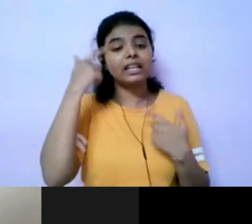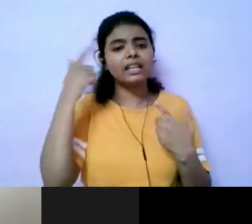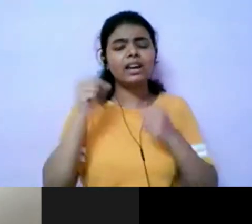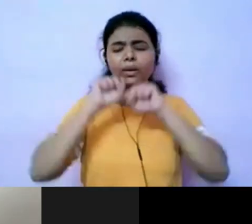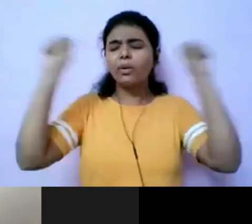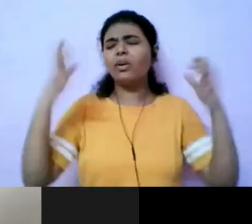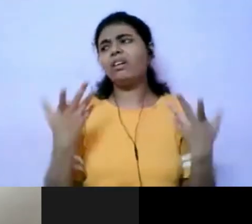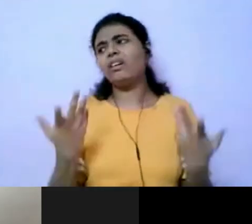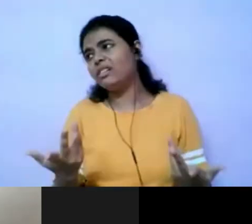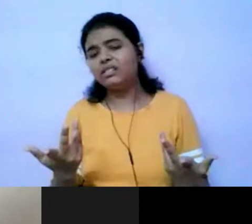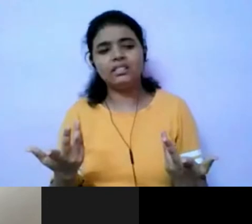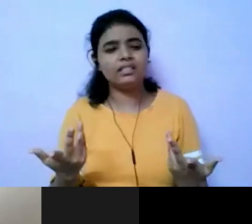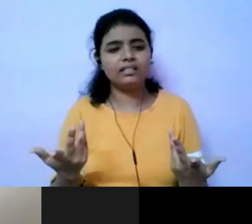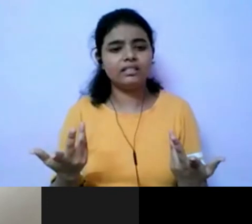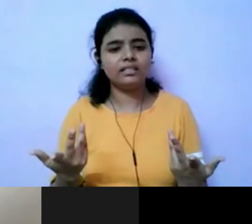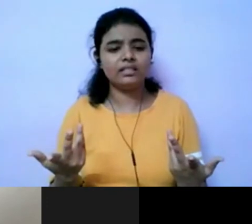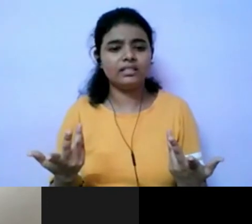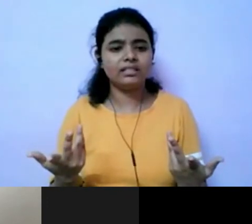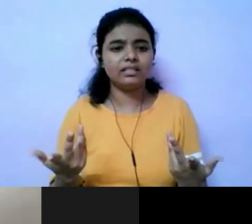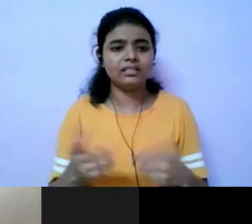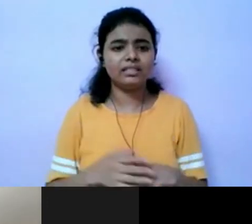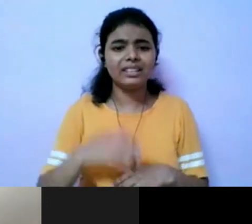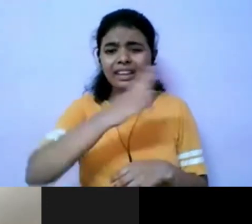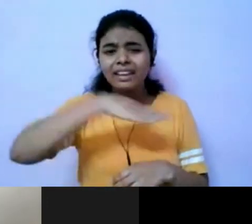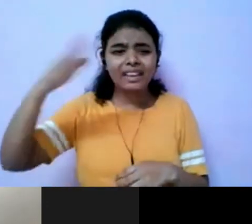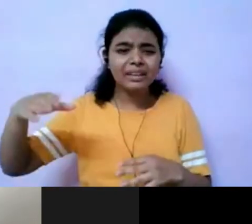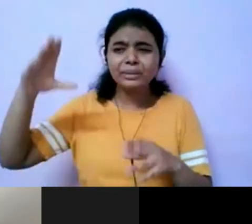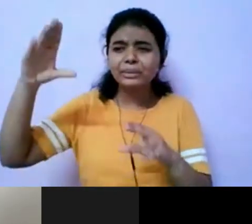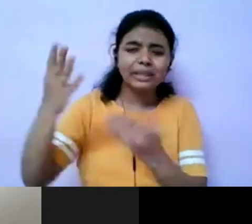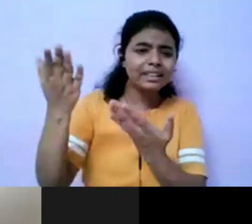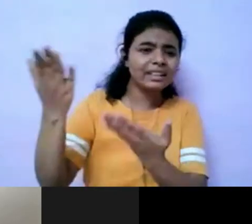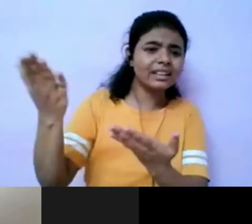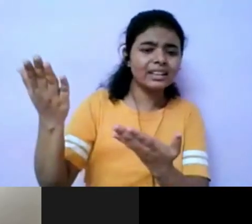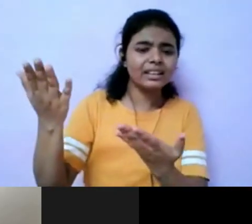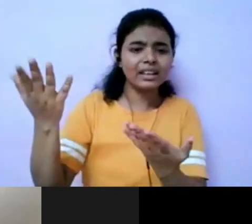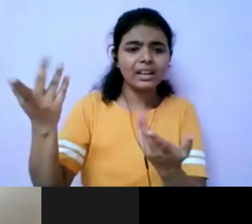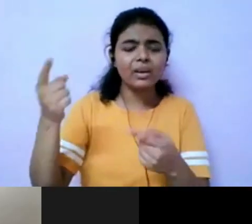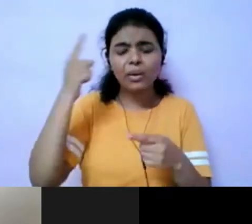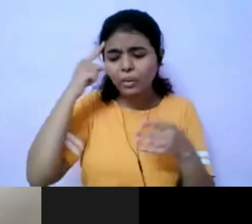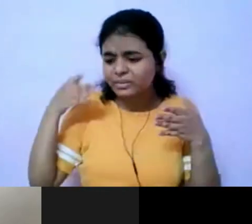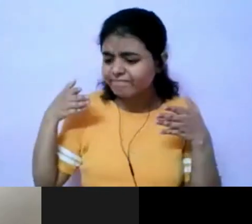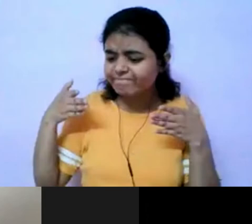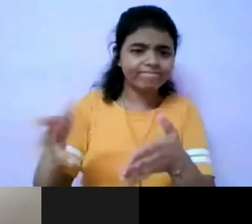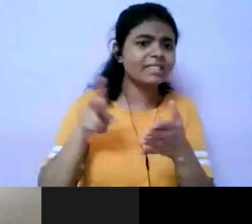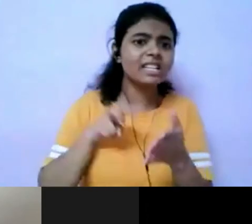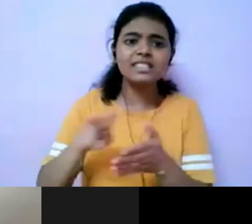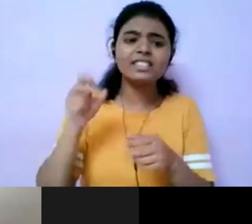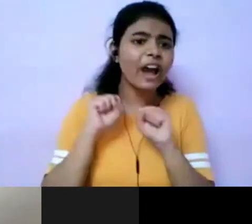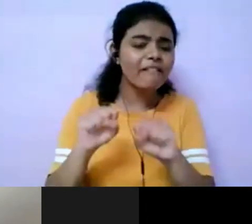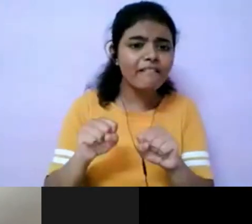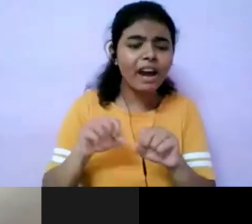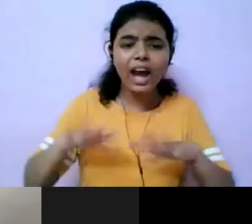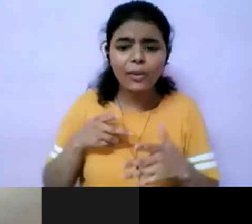go, oh, the mountain is so steep. And the path is so hard. Right. You